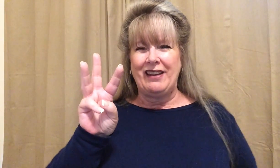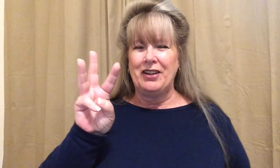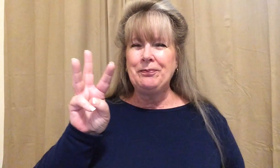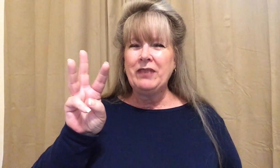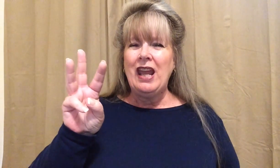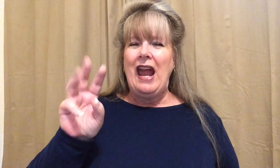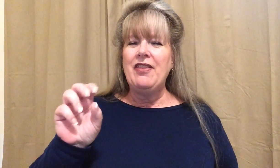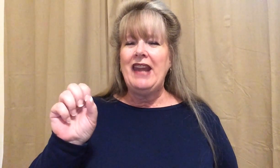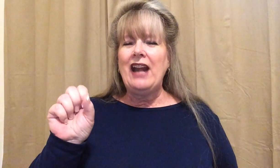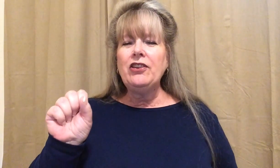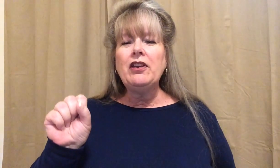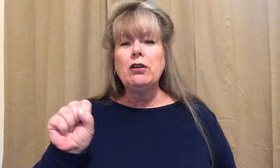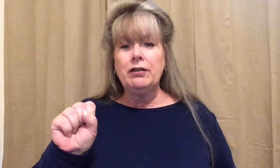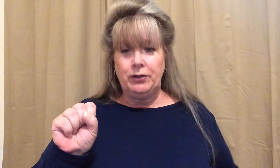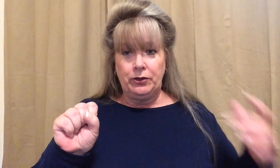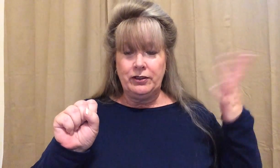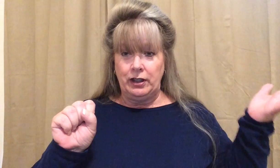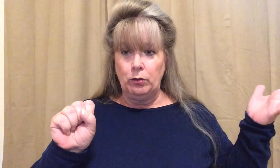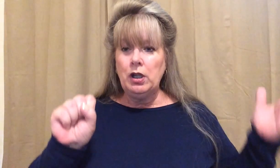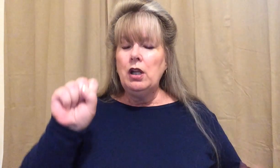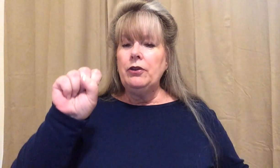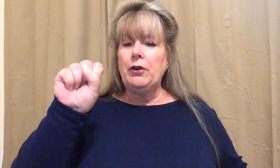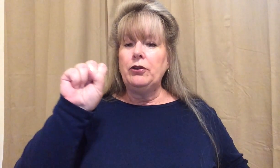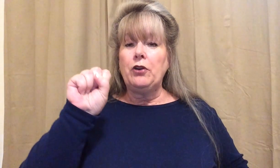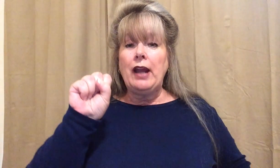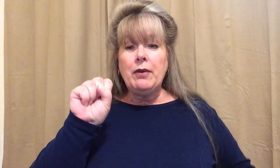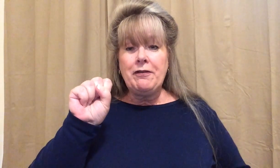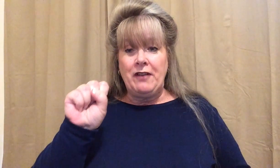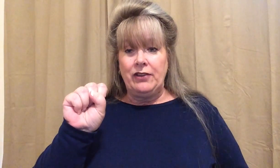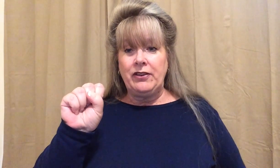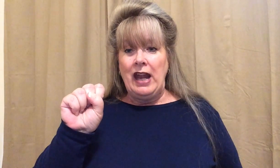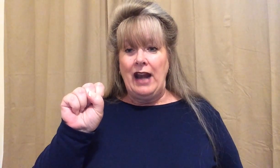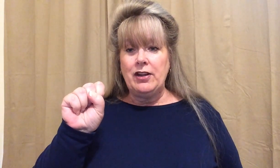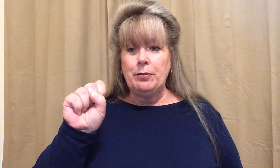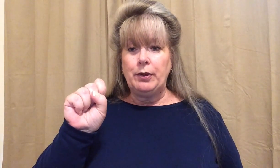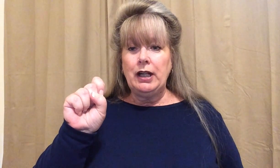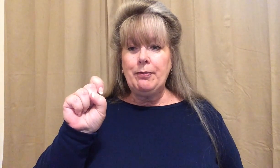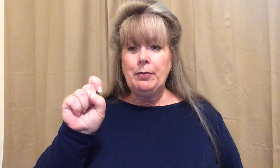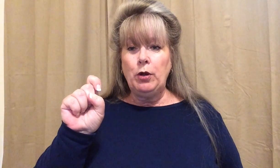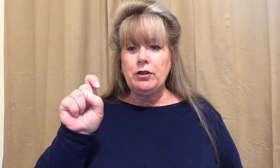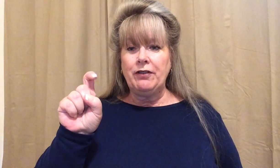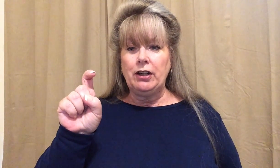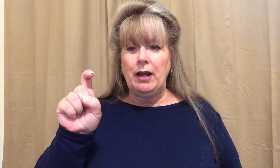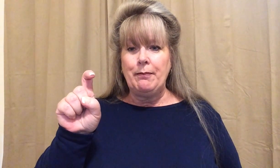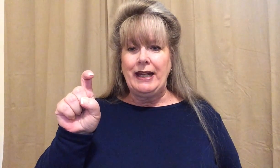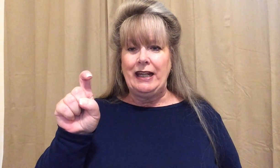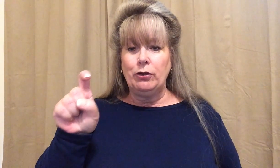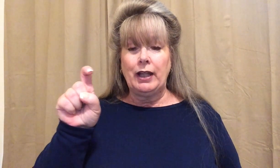letter. And then X is a little confusing too. So you start out with a fist, and then you bring up your pointer finger and make it into like a